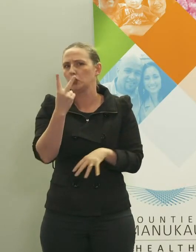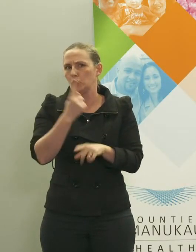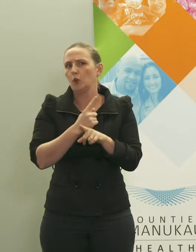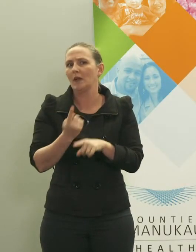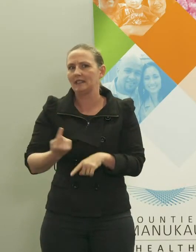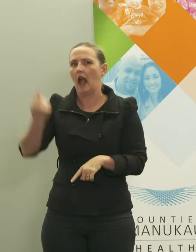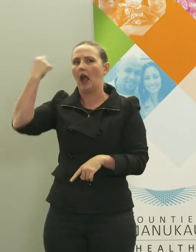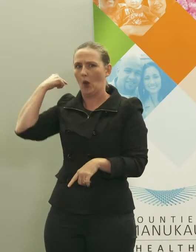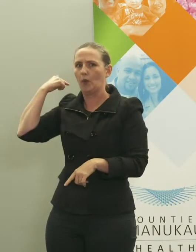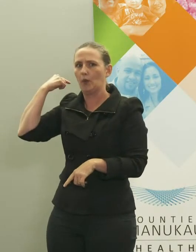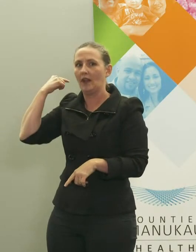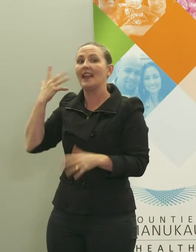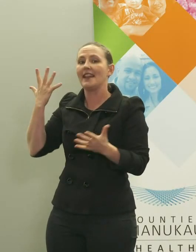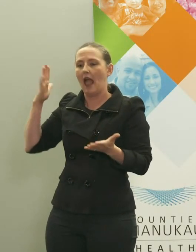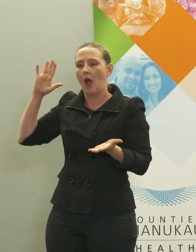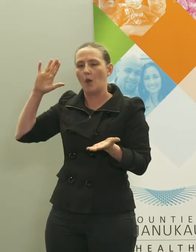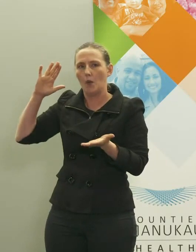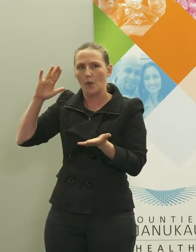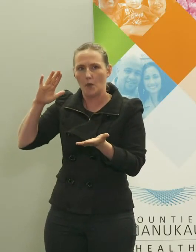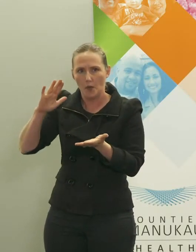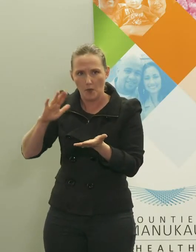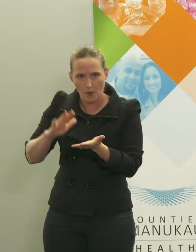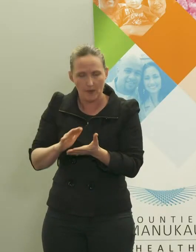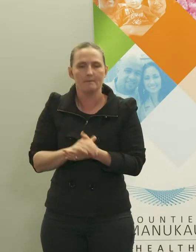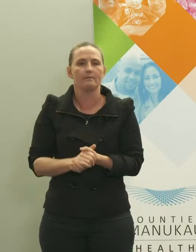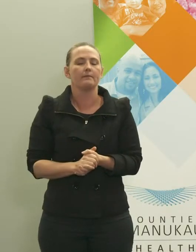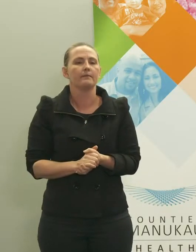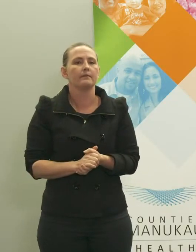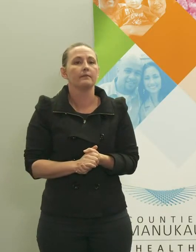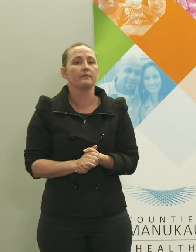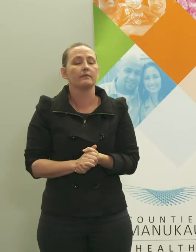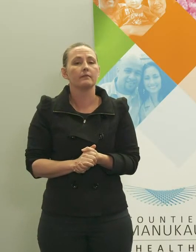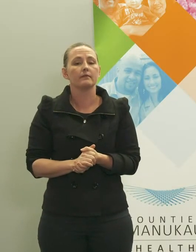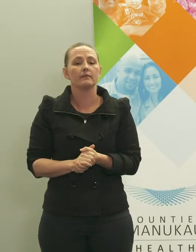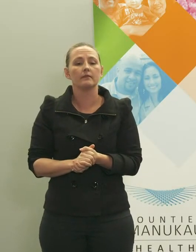undulating downwards. We've had the Mount Roskill